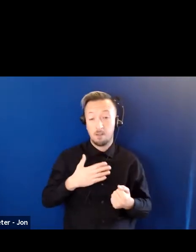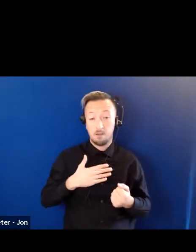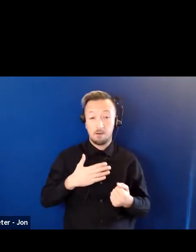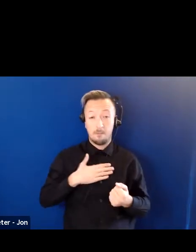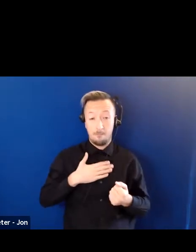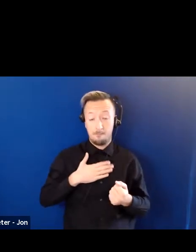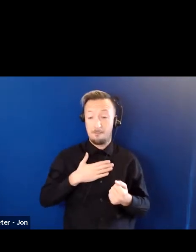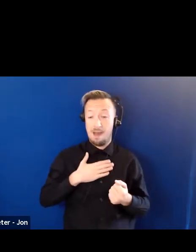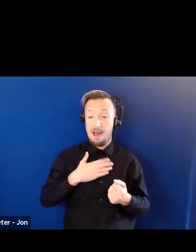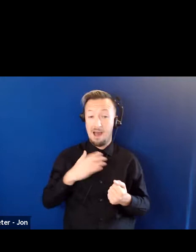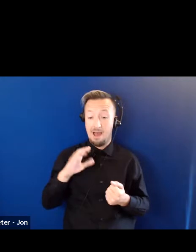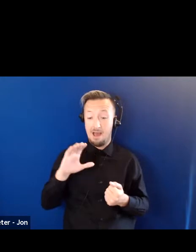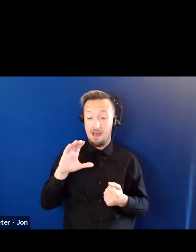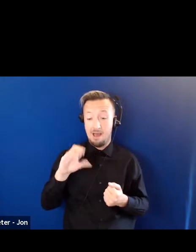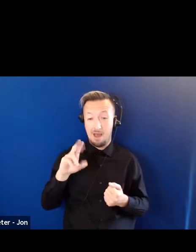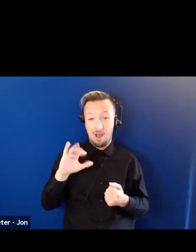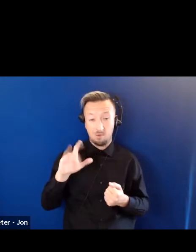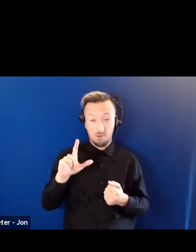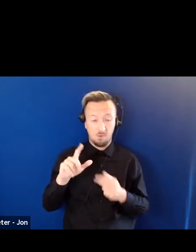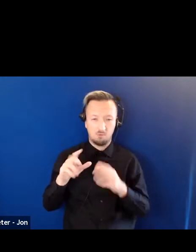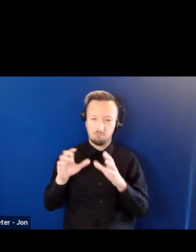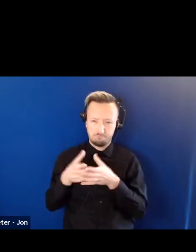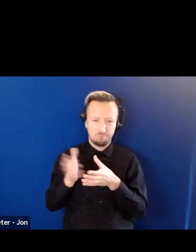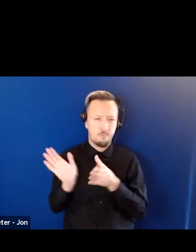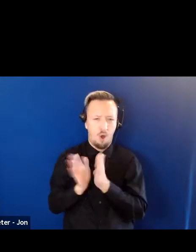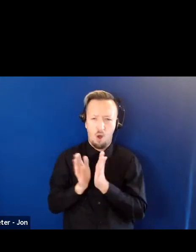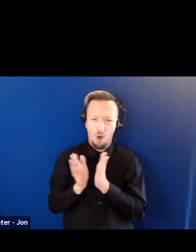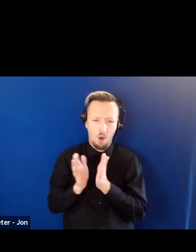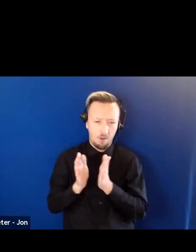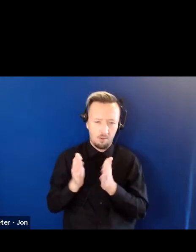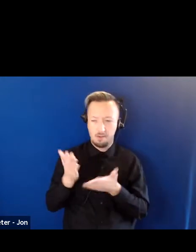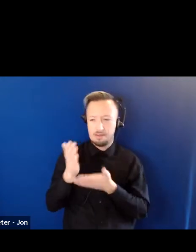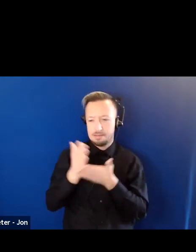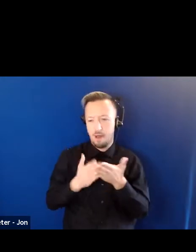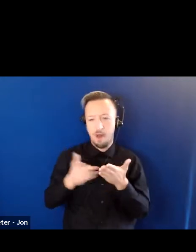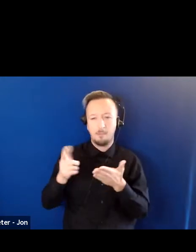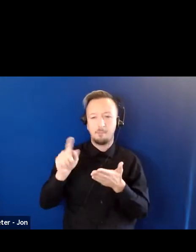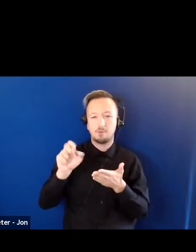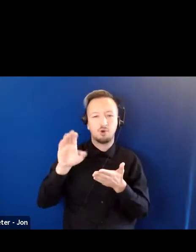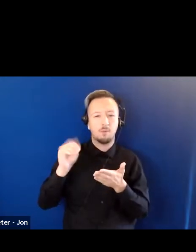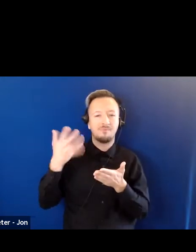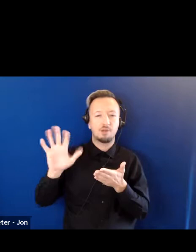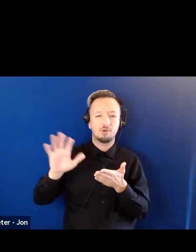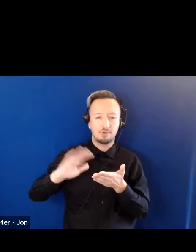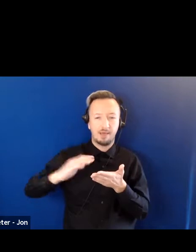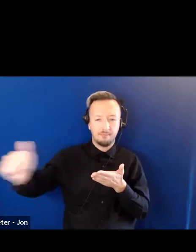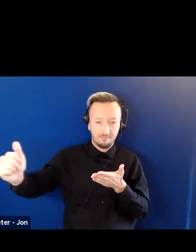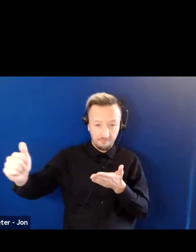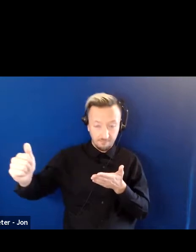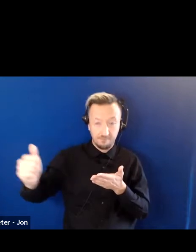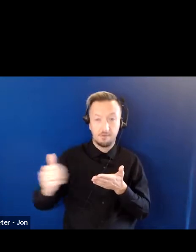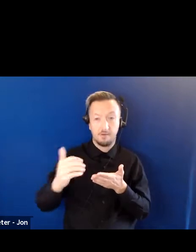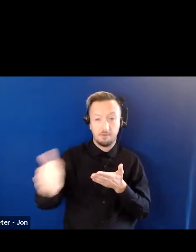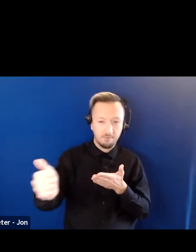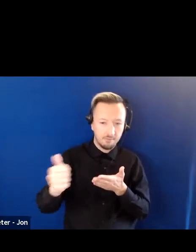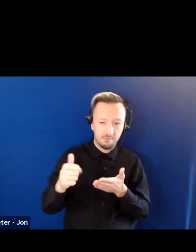very small. We've had people to term off. We have people who are waiting